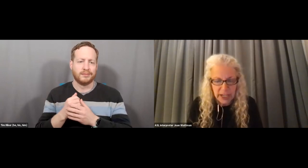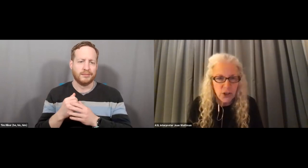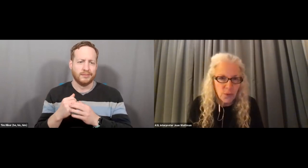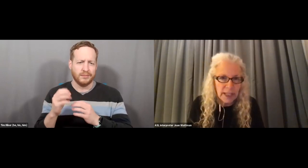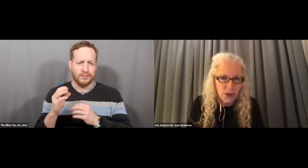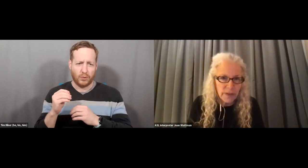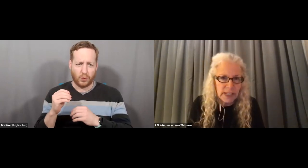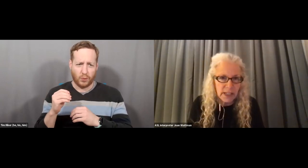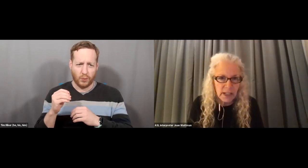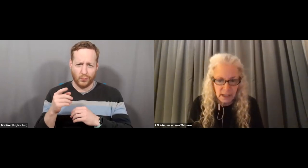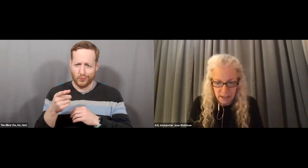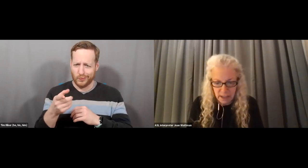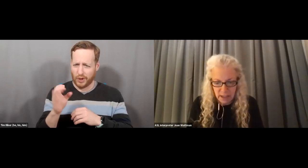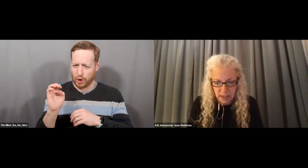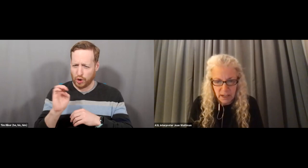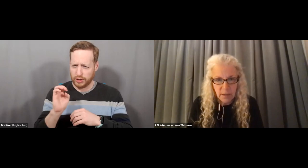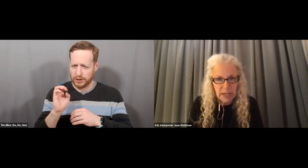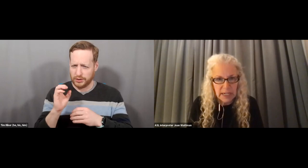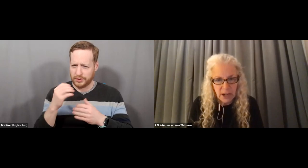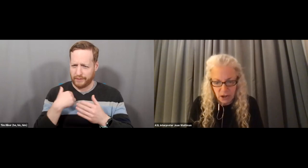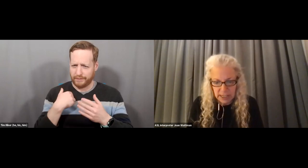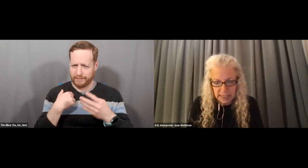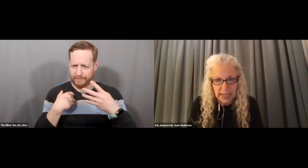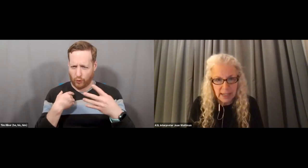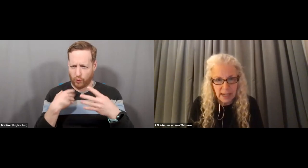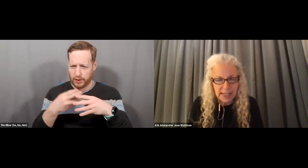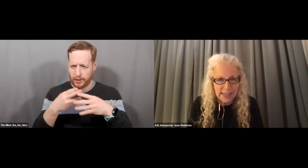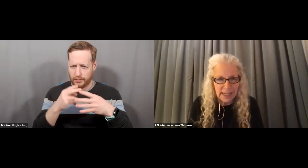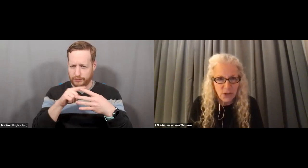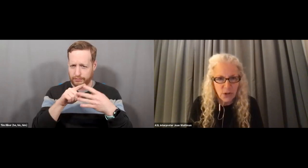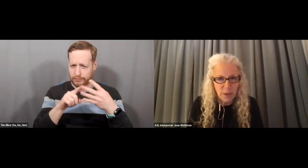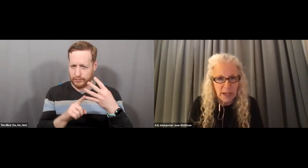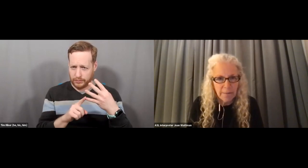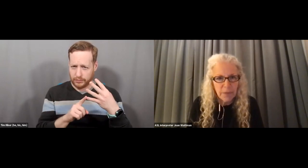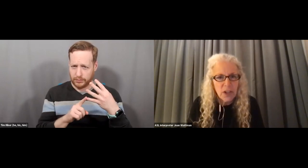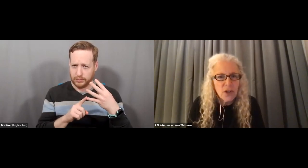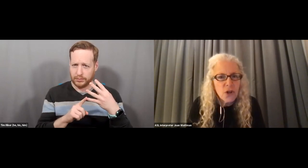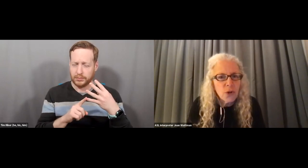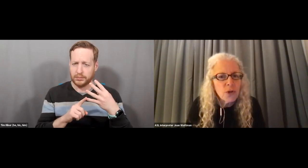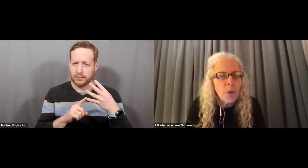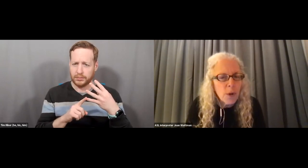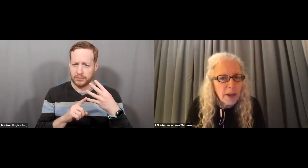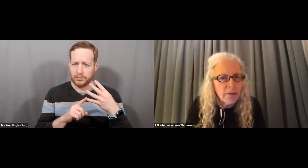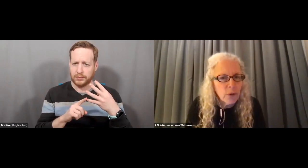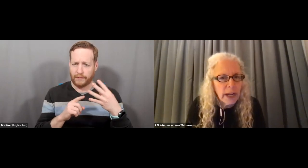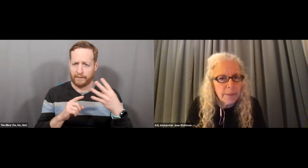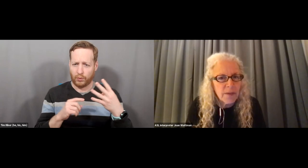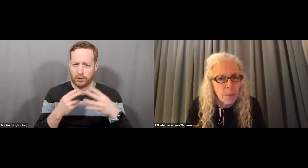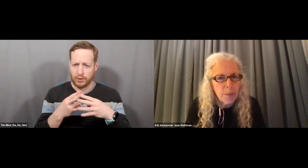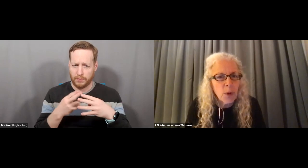Telecommunications Relay Services Committee, TRCSC, excuse me. So you spoke about the four names of the people who